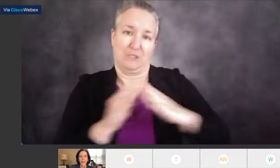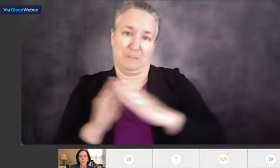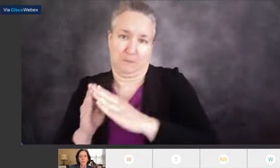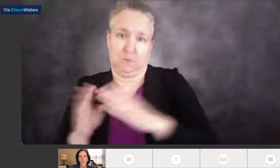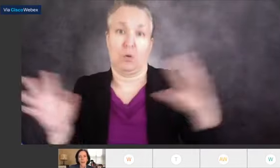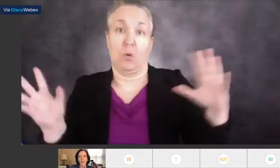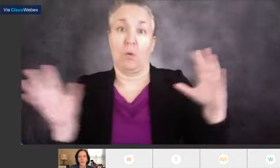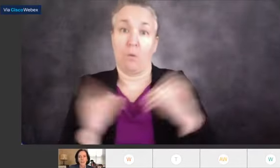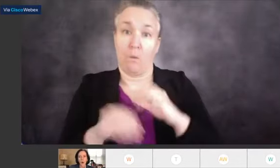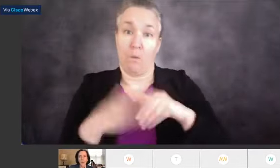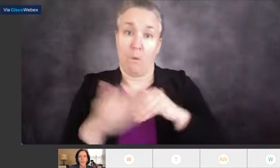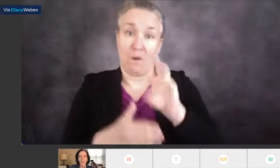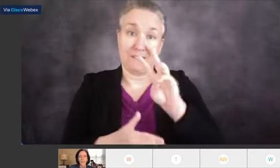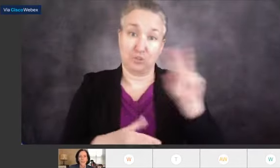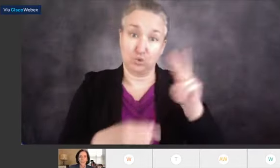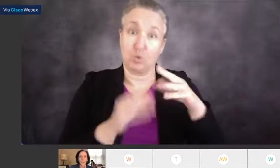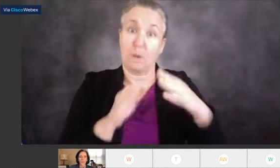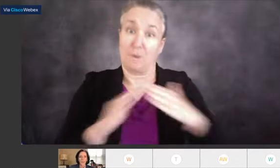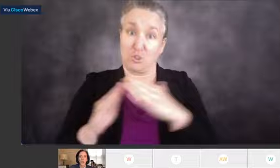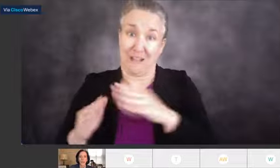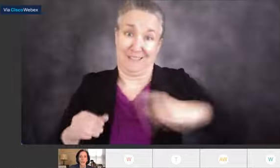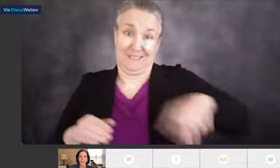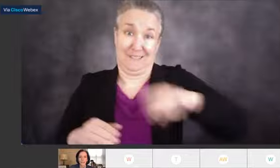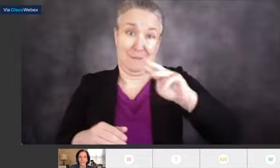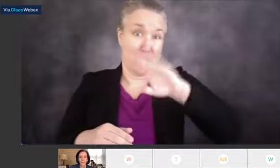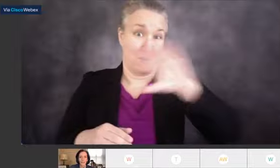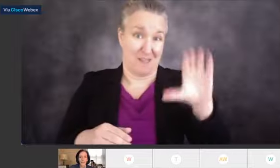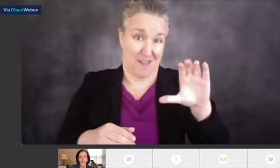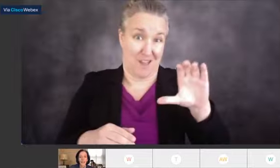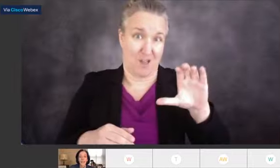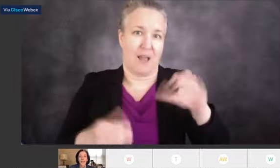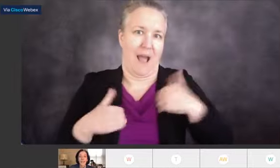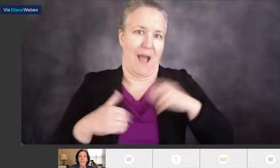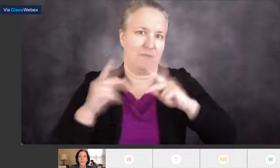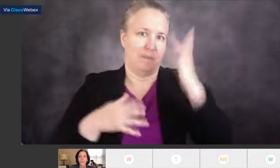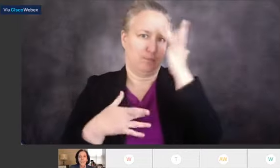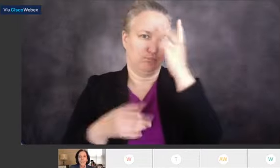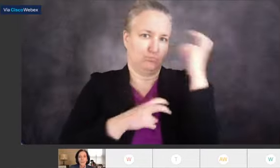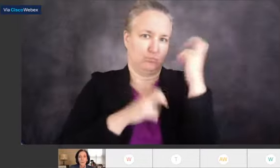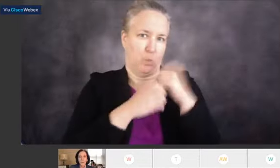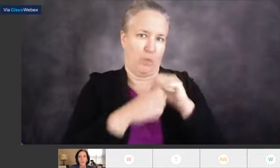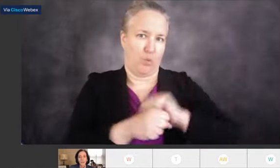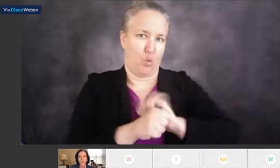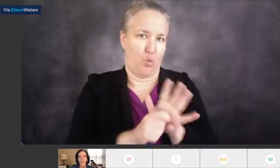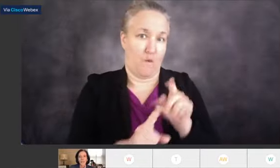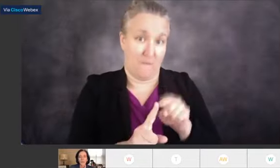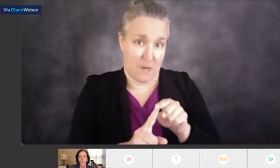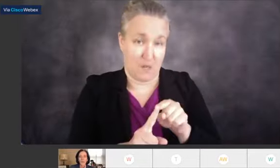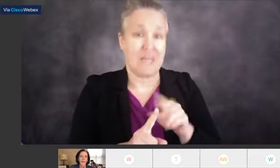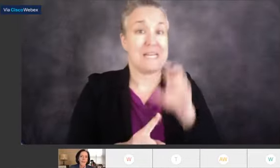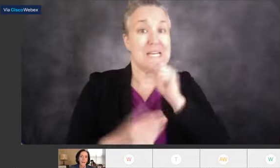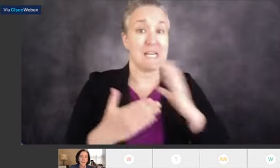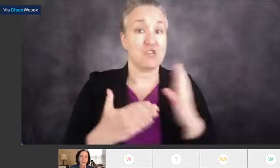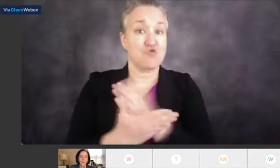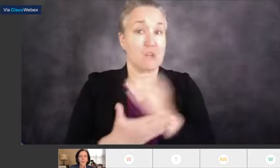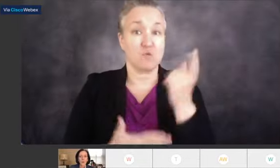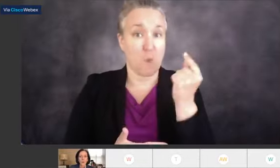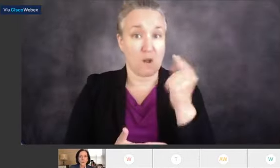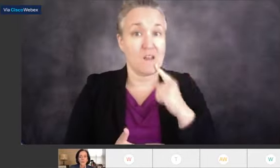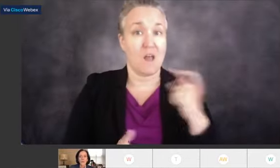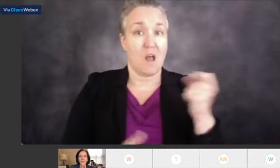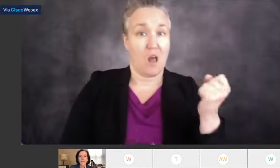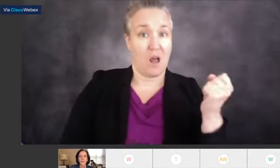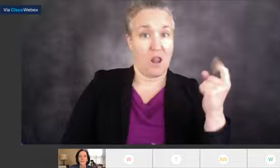Montgomery County municipalities are home to individuals with COVID-19. Today's individuals range in age from 11